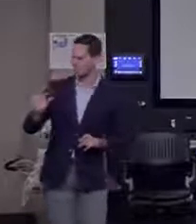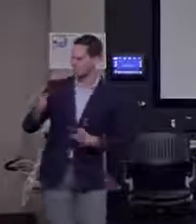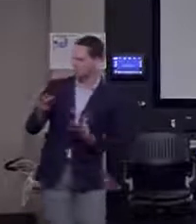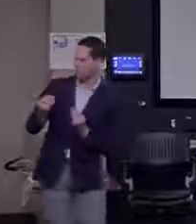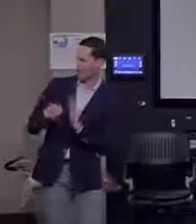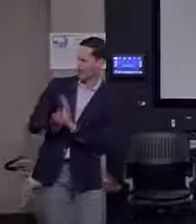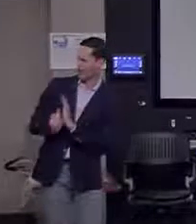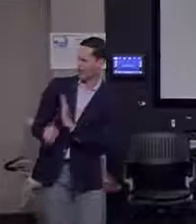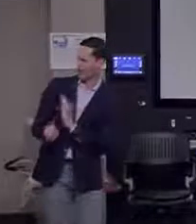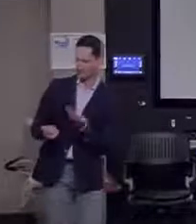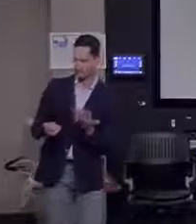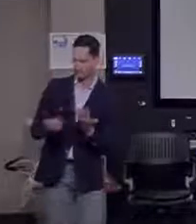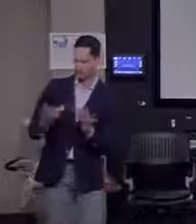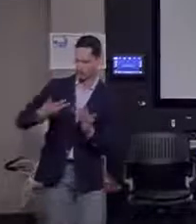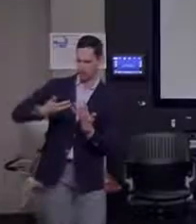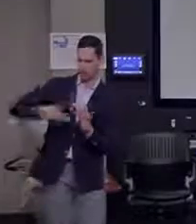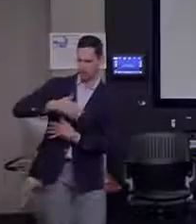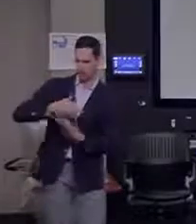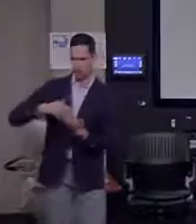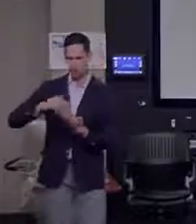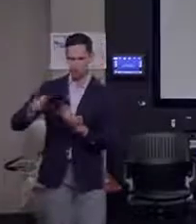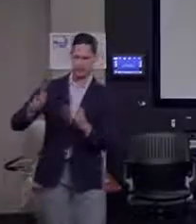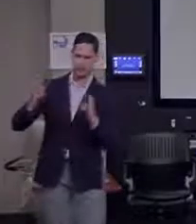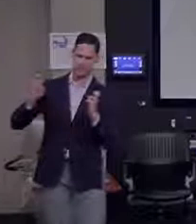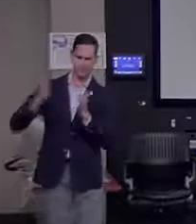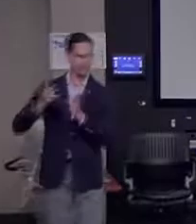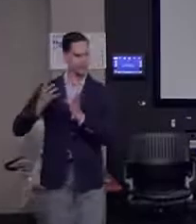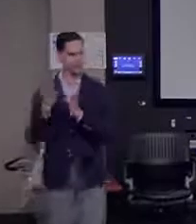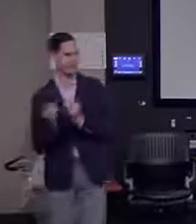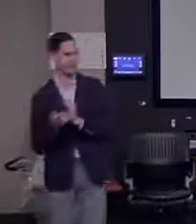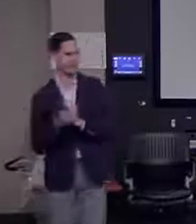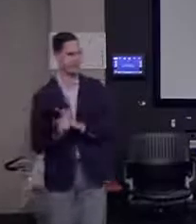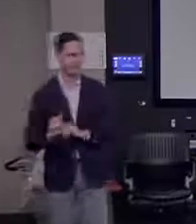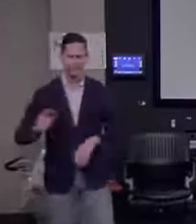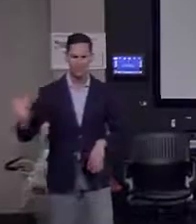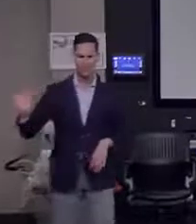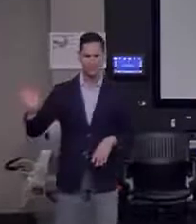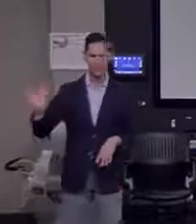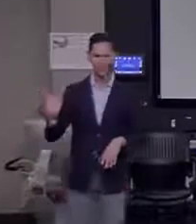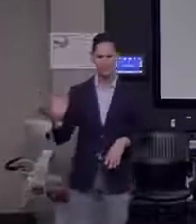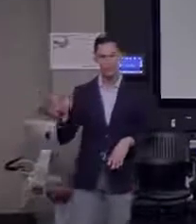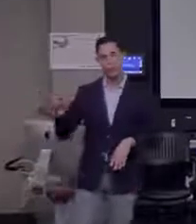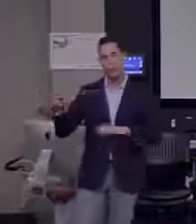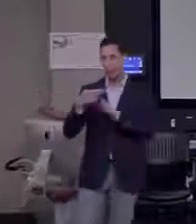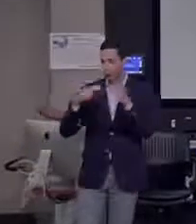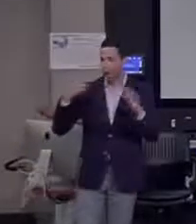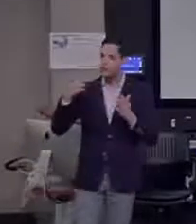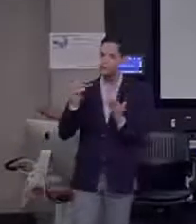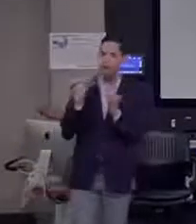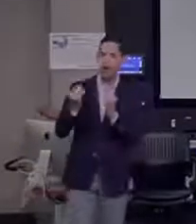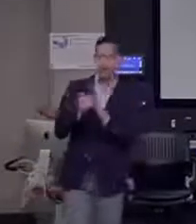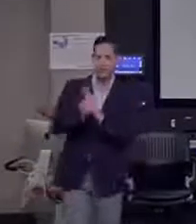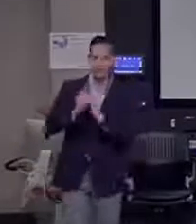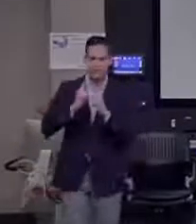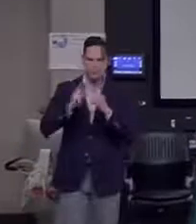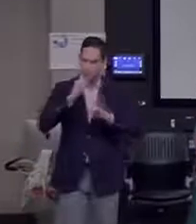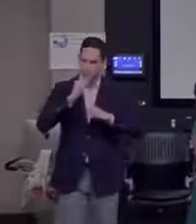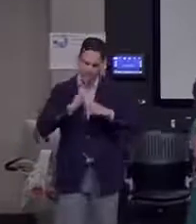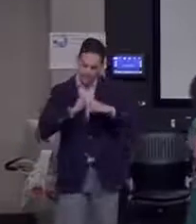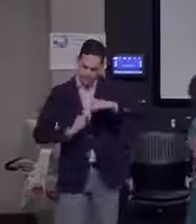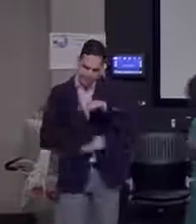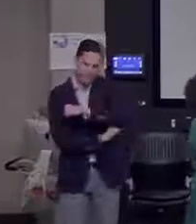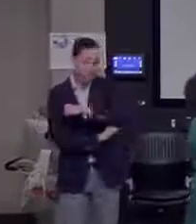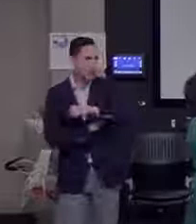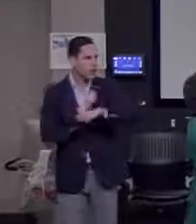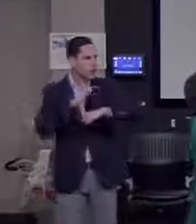social interaction is the soft skill, right? And I said, no, actually, what you're calling soft skills are the bedrock for the hard